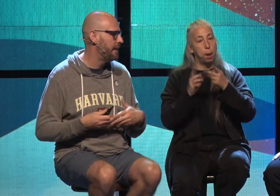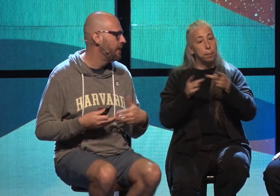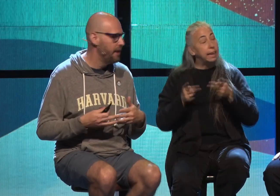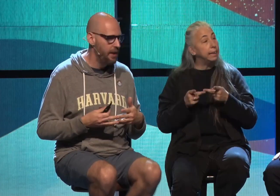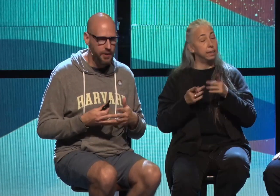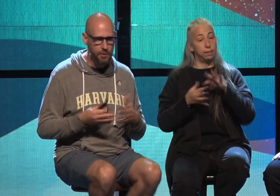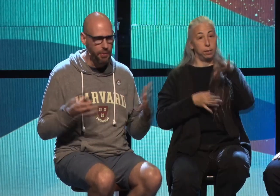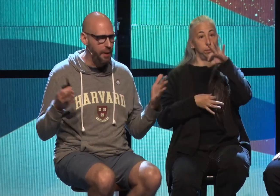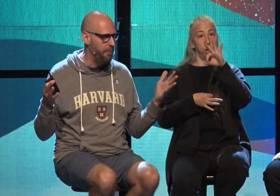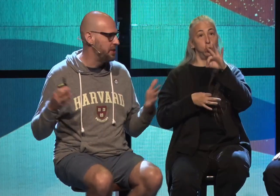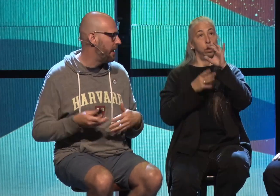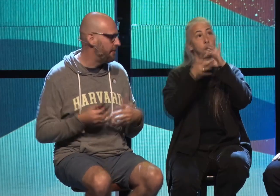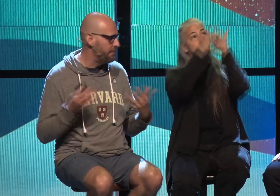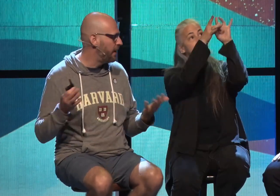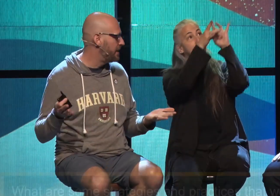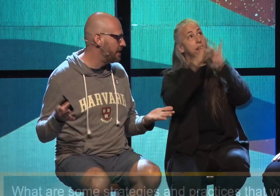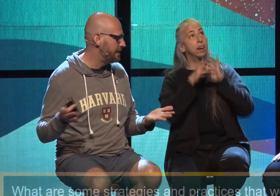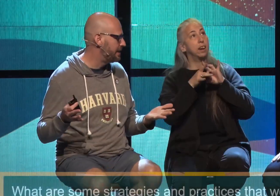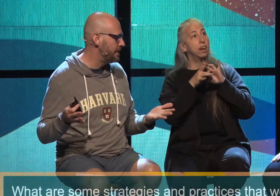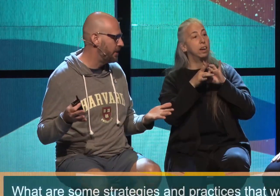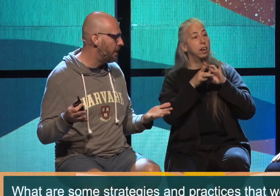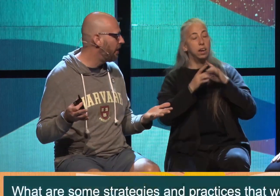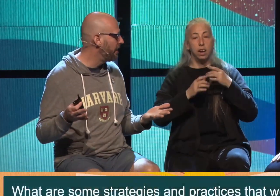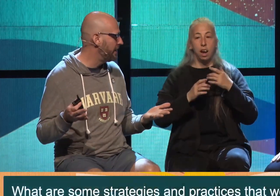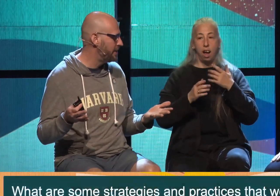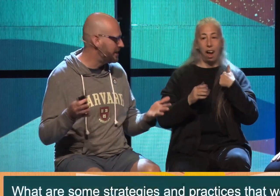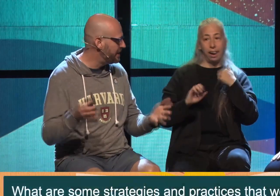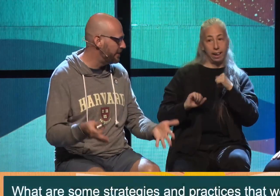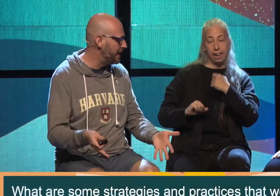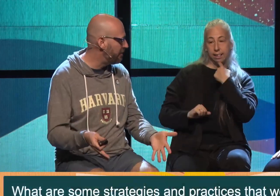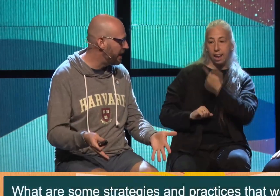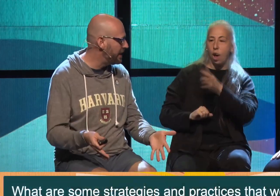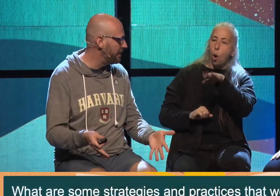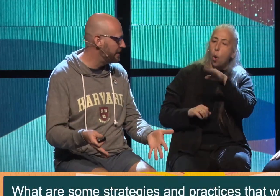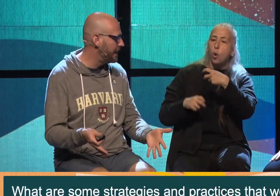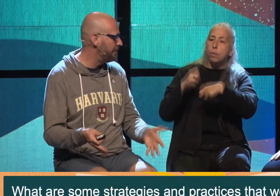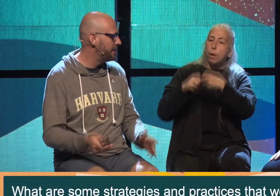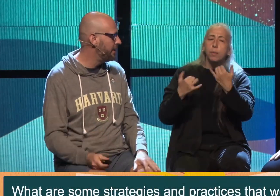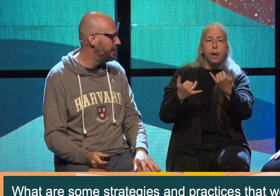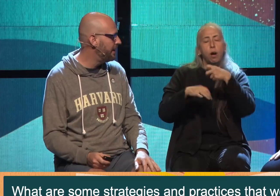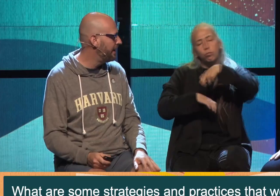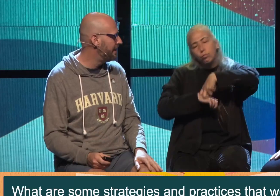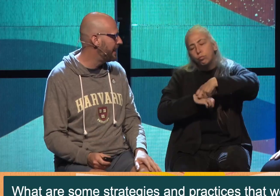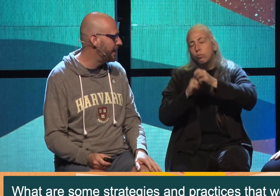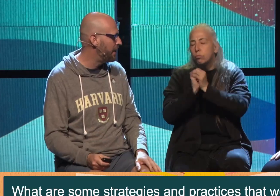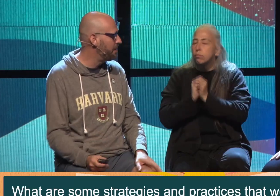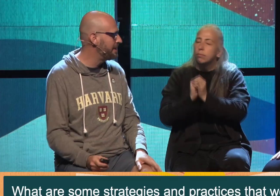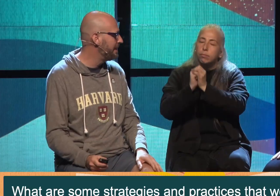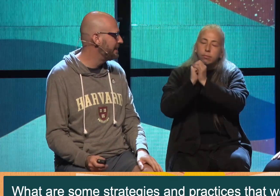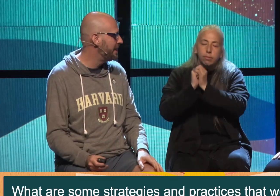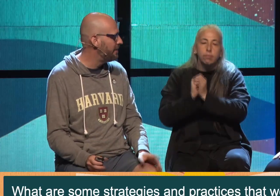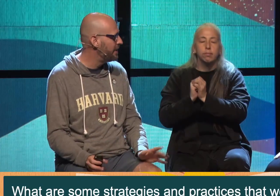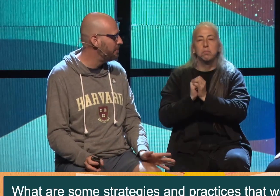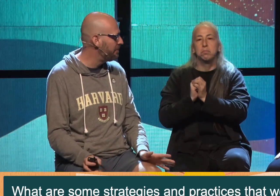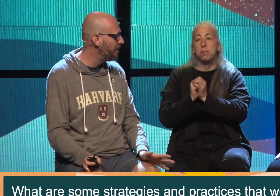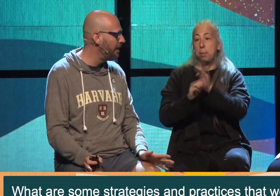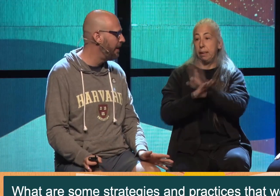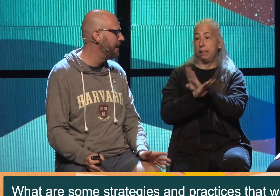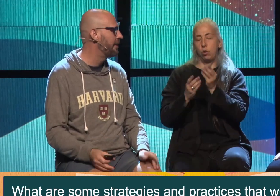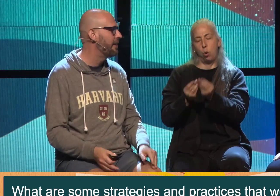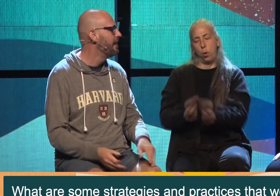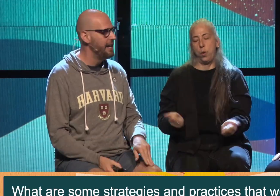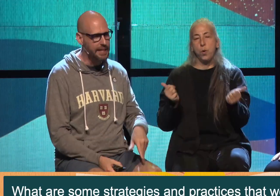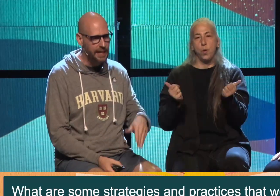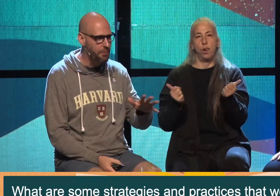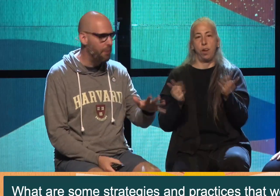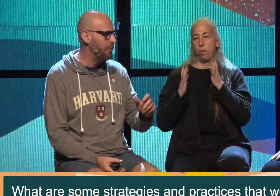say, hey, the problem is you haven't invited Jesus into your heart. Let's just kneel down right here in the cafeteria and take care of business and everything will be